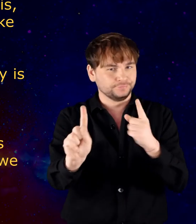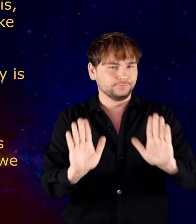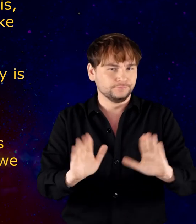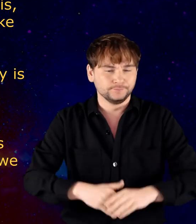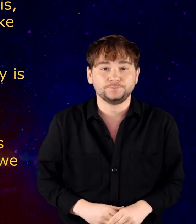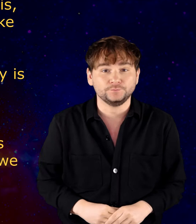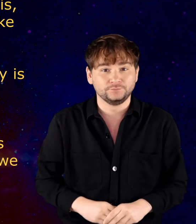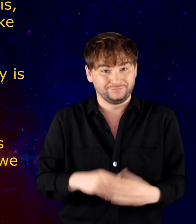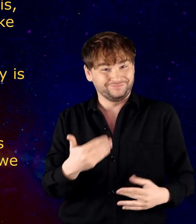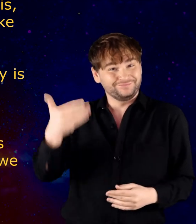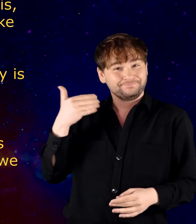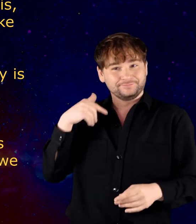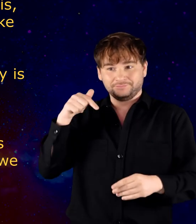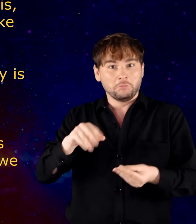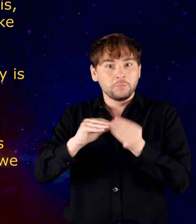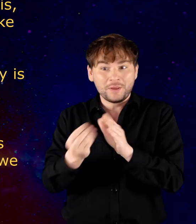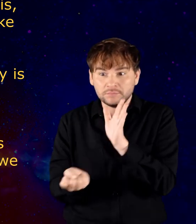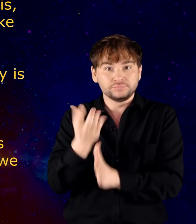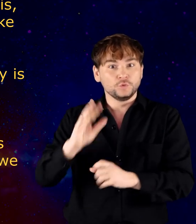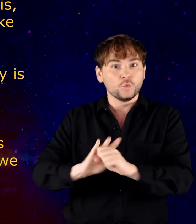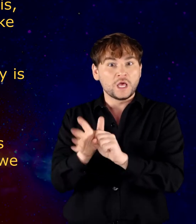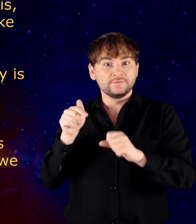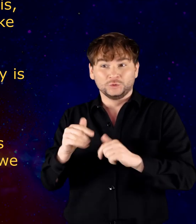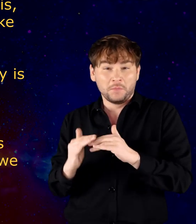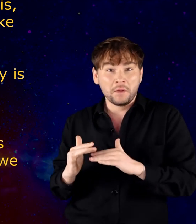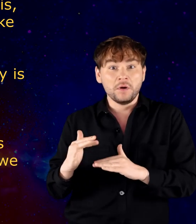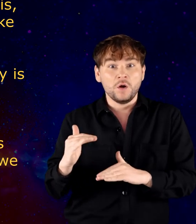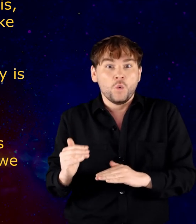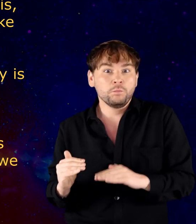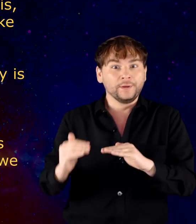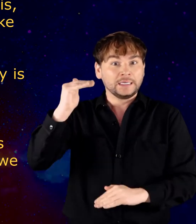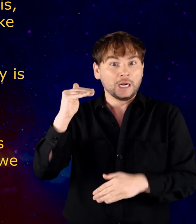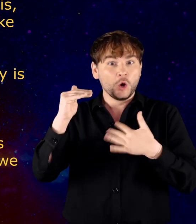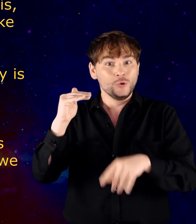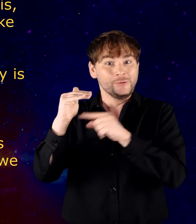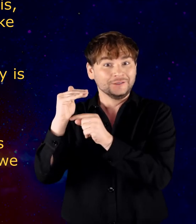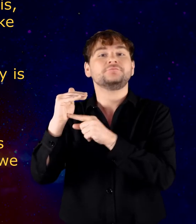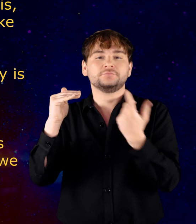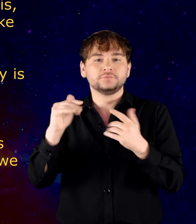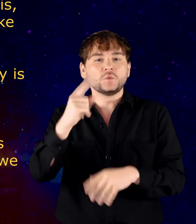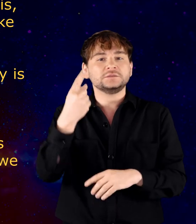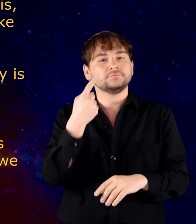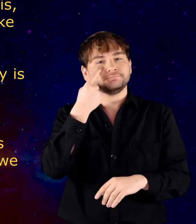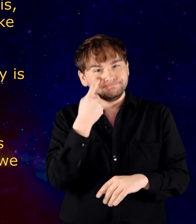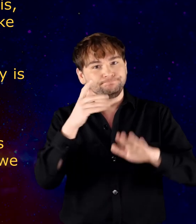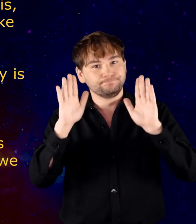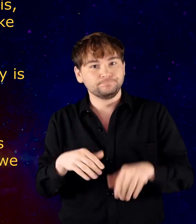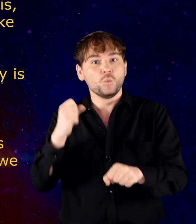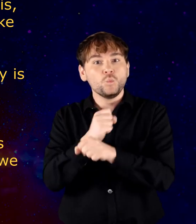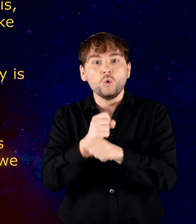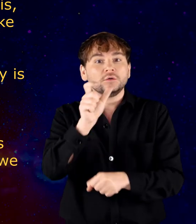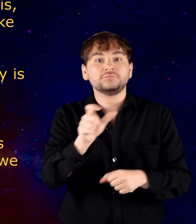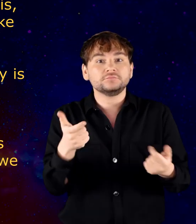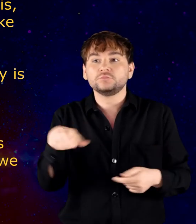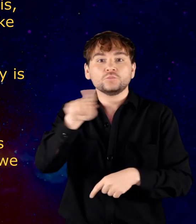we can keep the right distance. And the only exception during the height of the crisis was the group that works